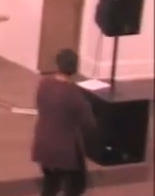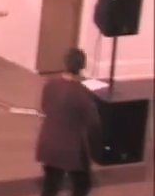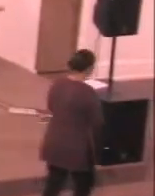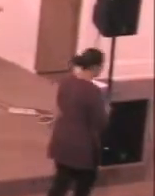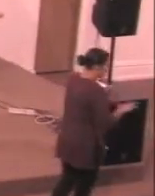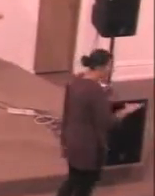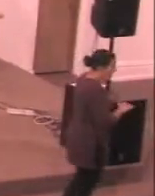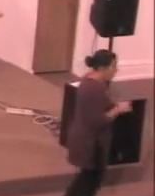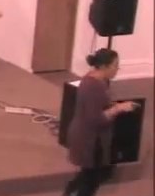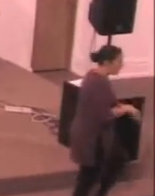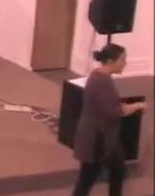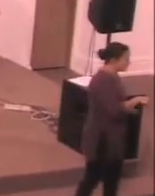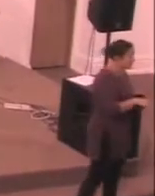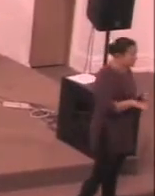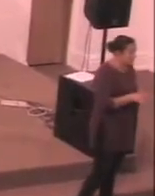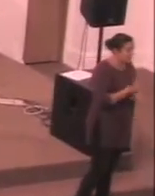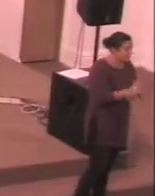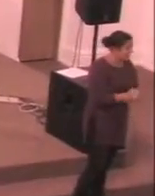How y'all doing tonight?